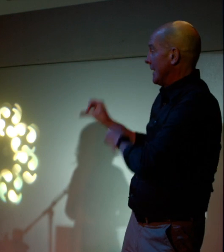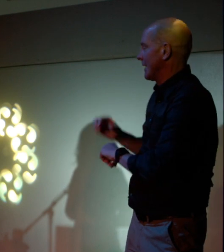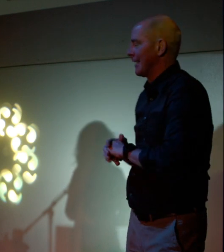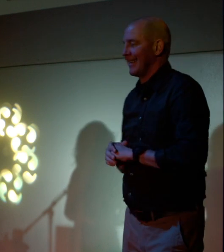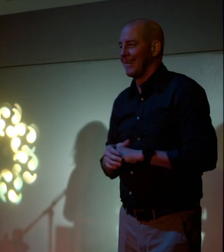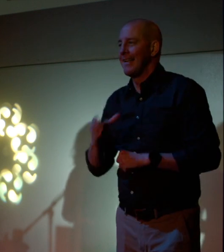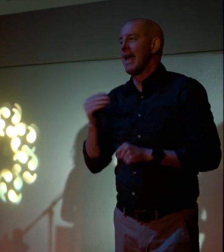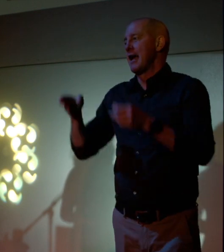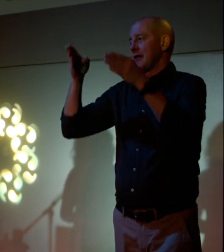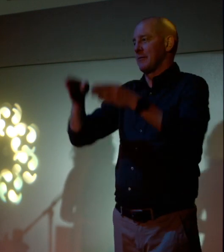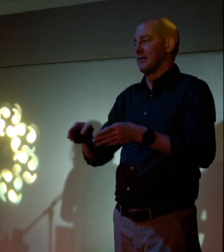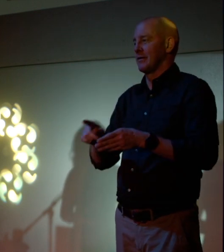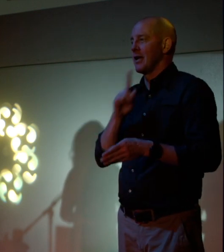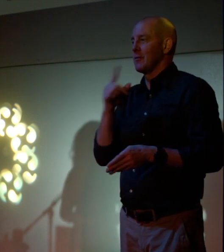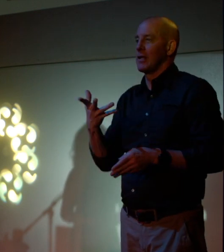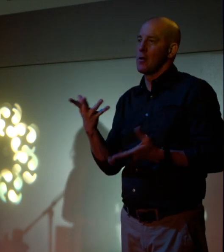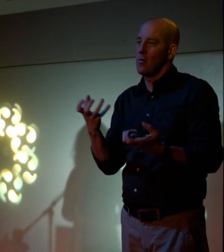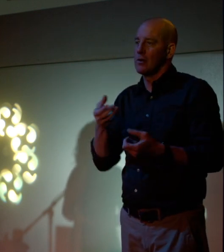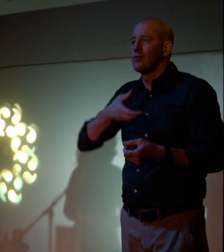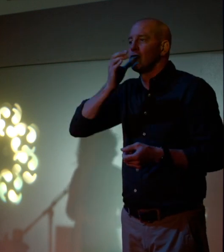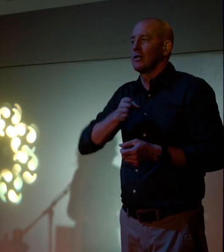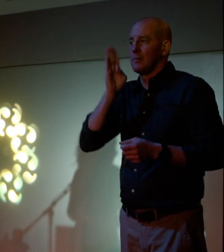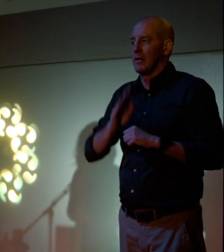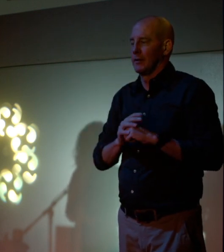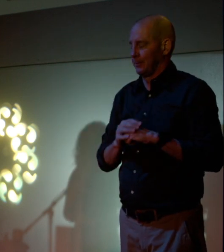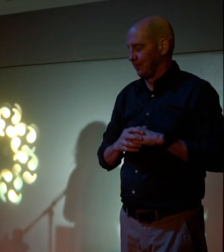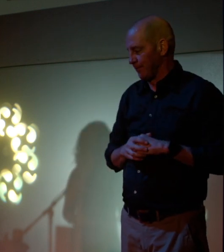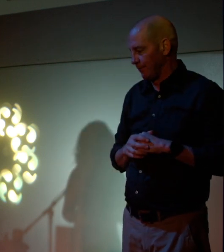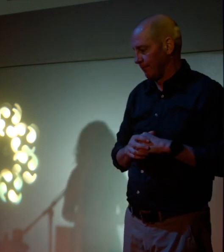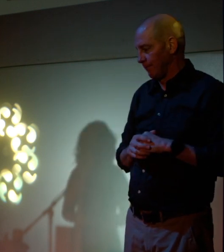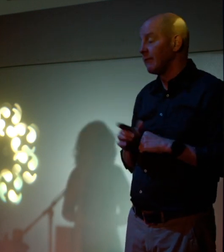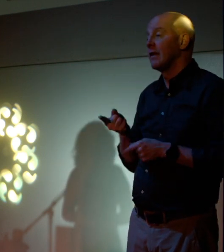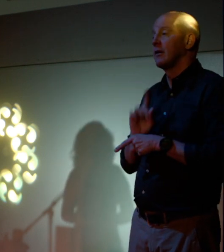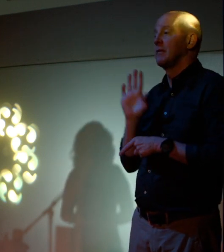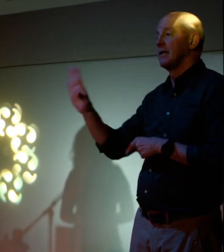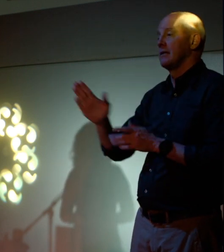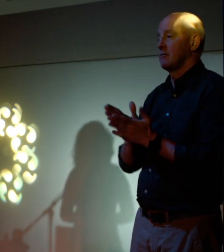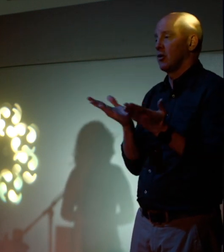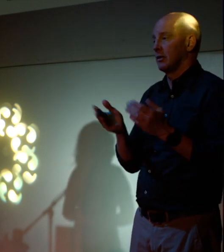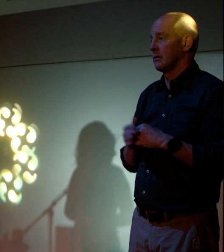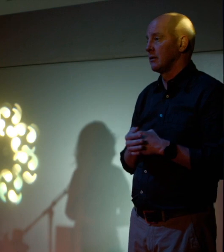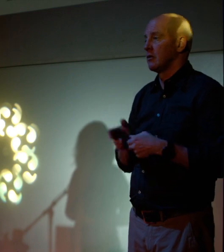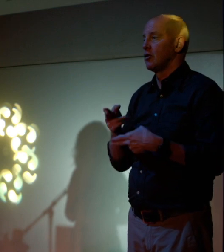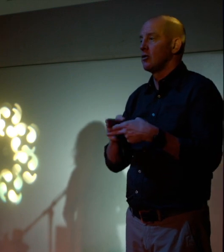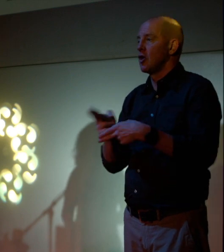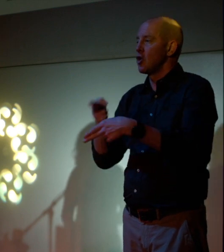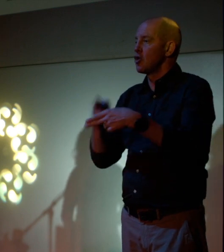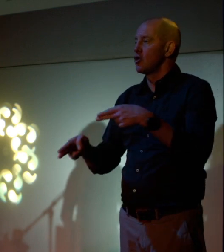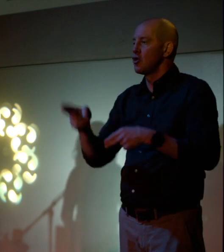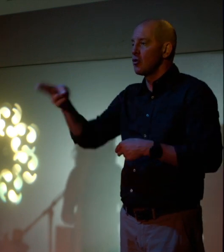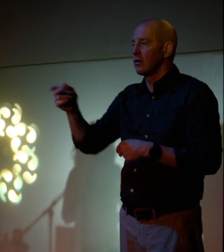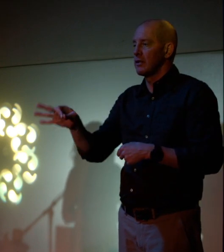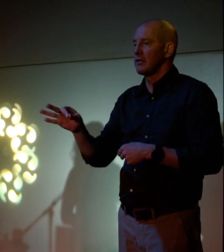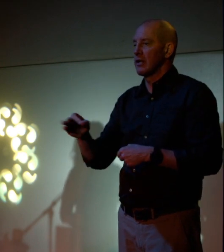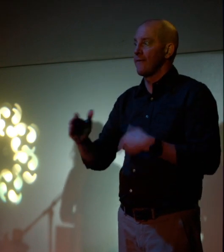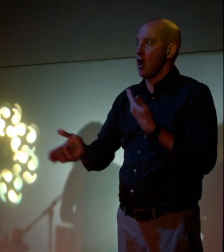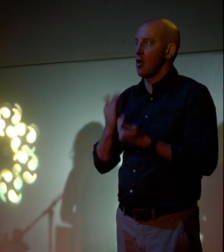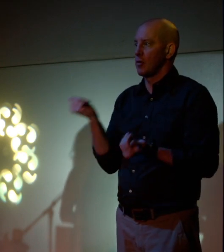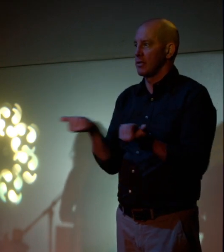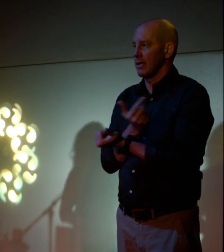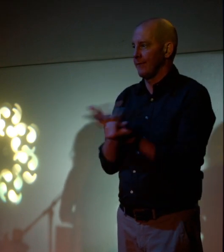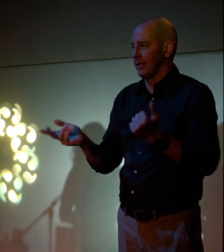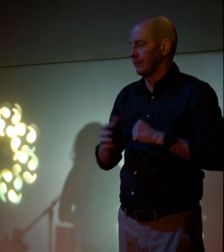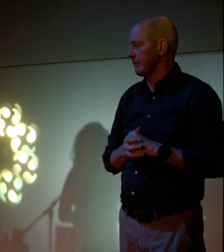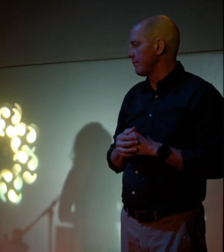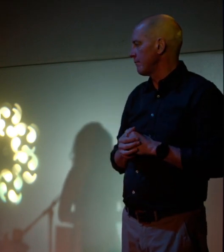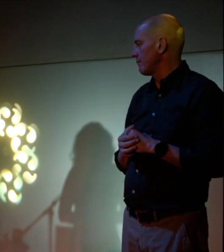with whom I would very much like to have a beer, Bill Bryson. From his book, which was tonight's speaker's book, A Short History of Nearly Everything. He